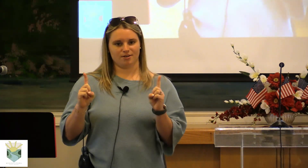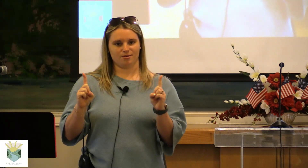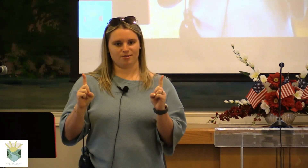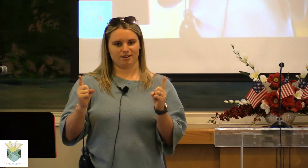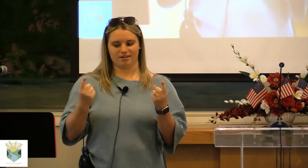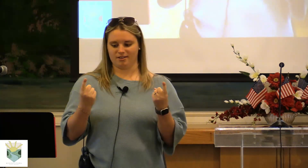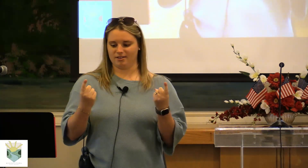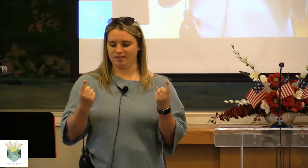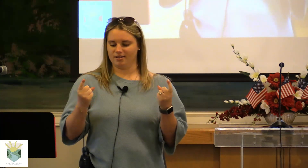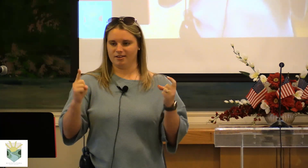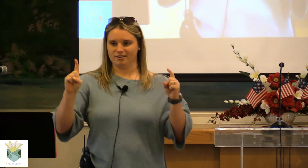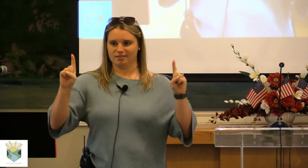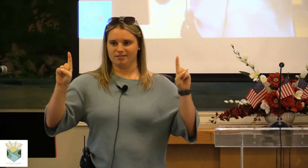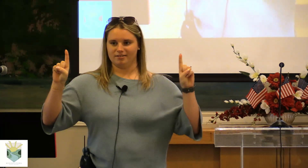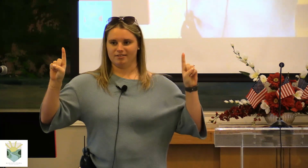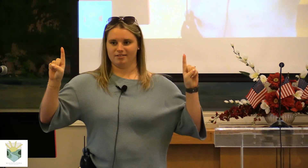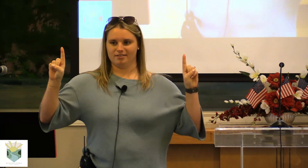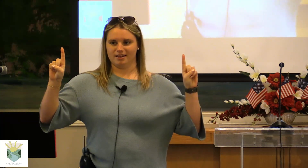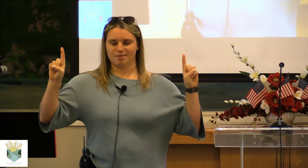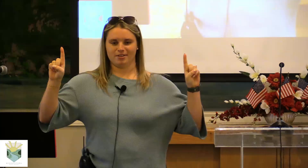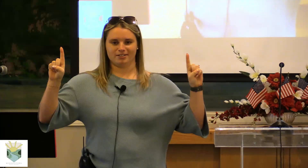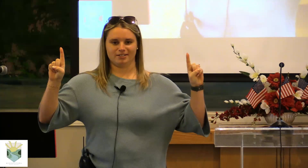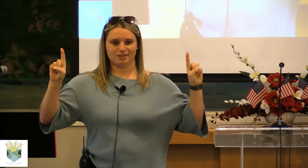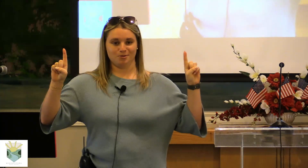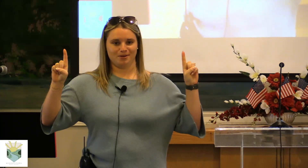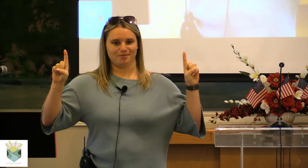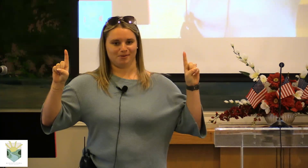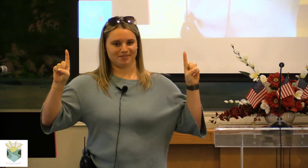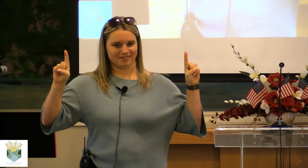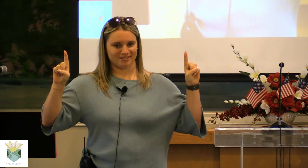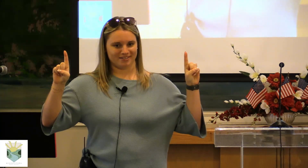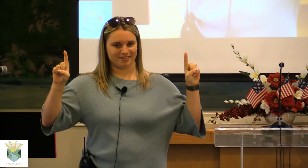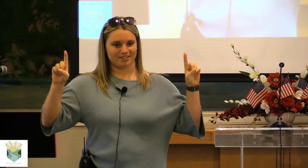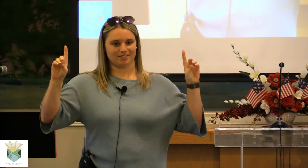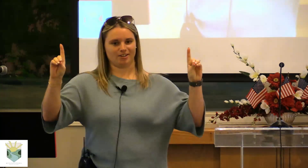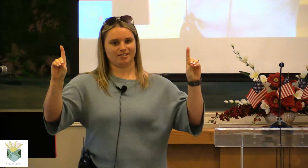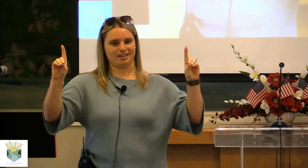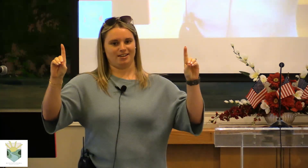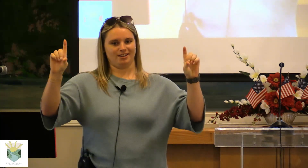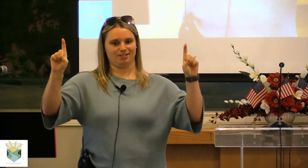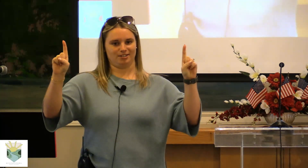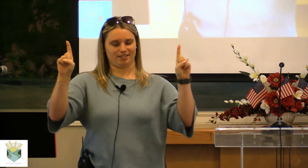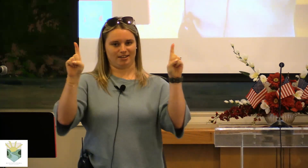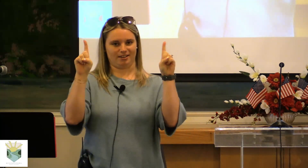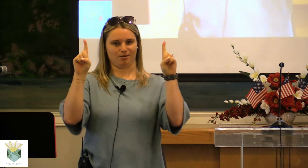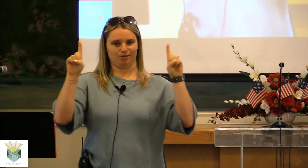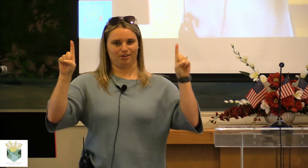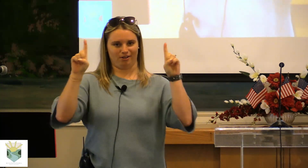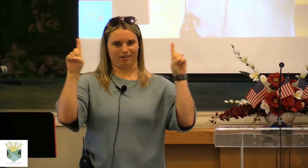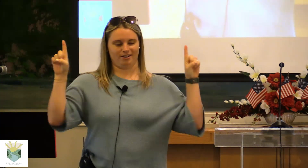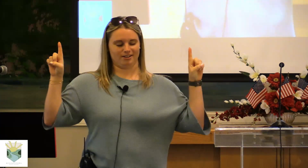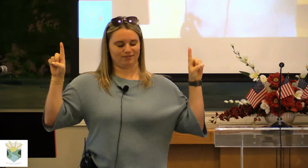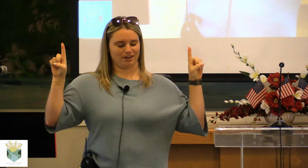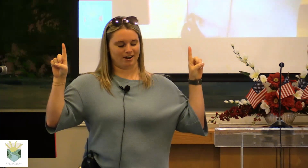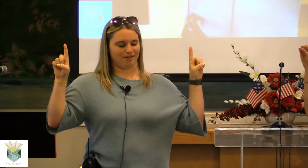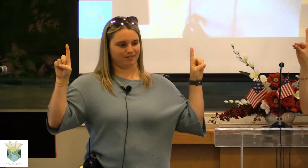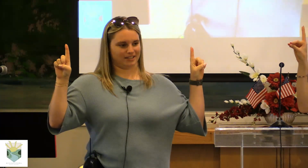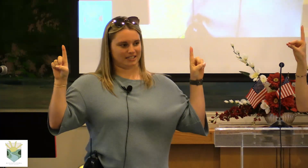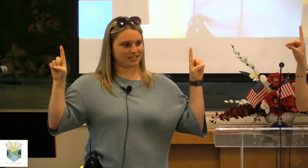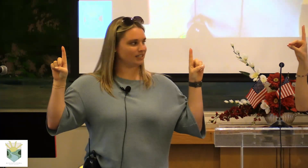So think of this as two people. It's not a D. It's just like a holding your index finger out like this.